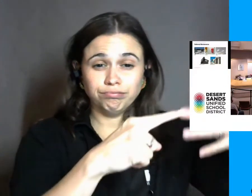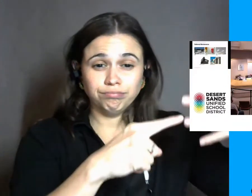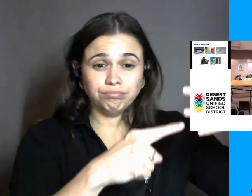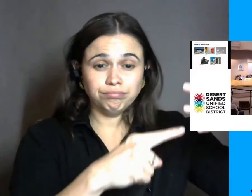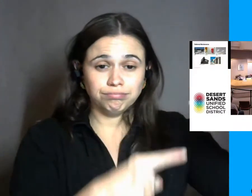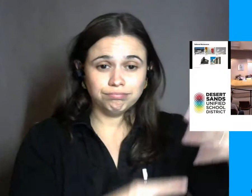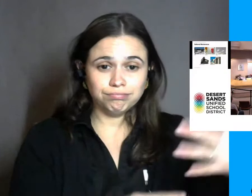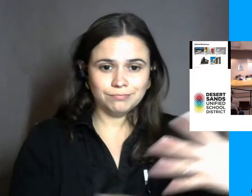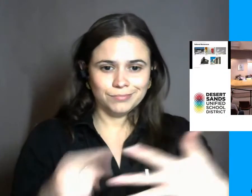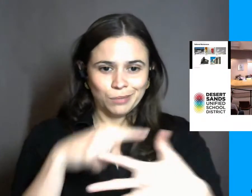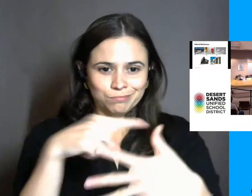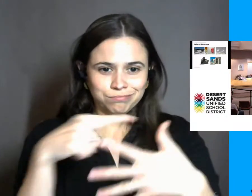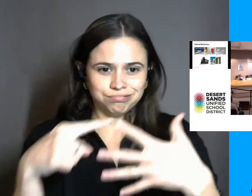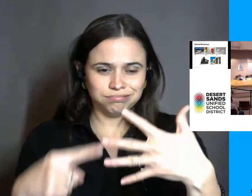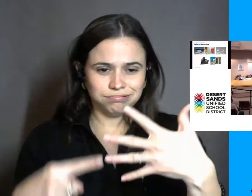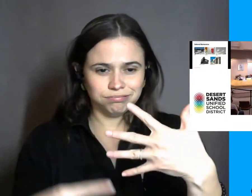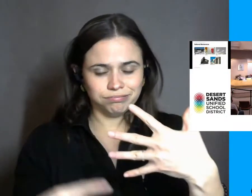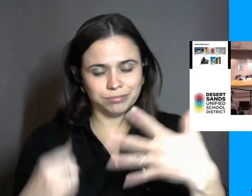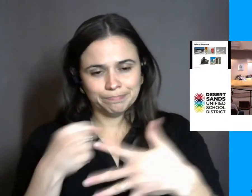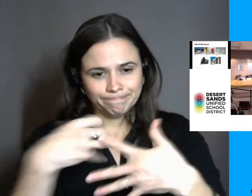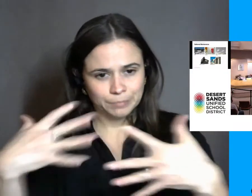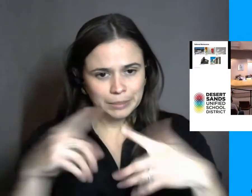Kristen.